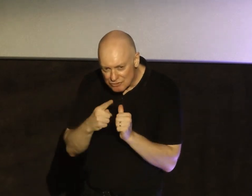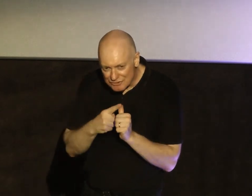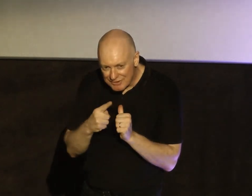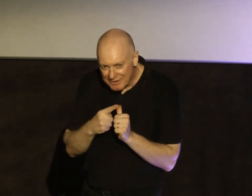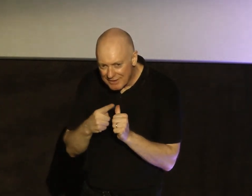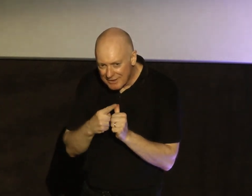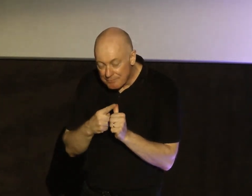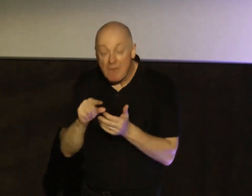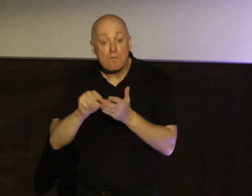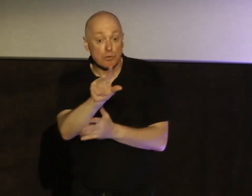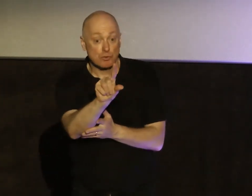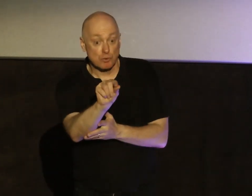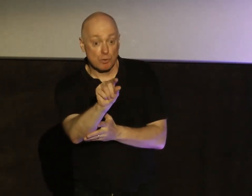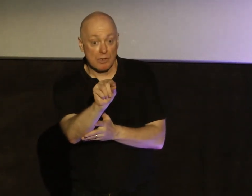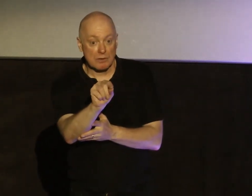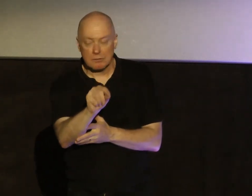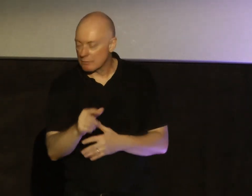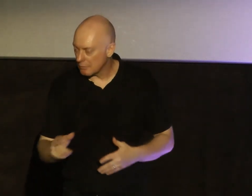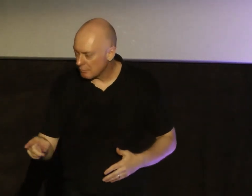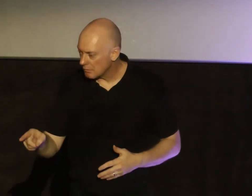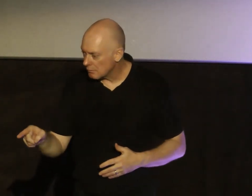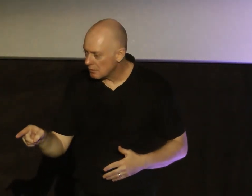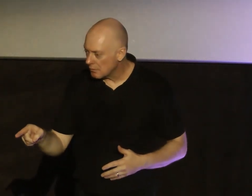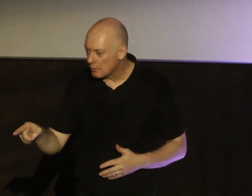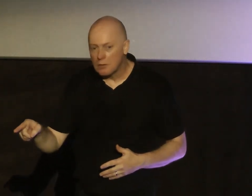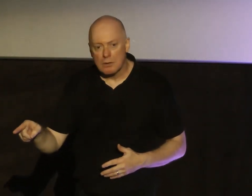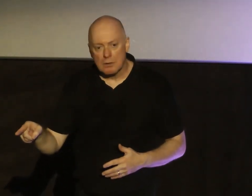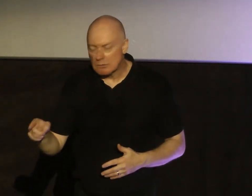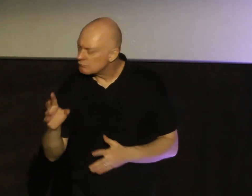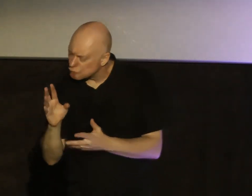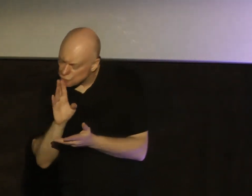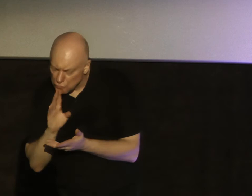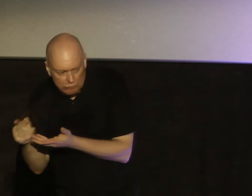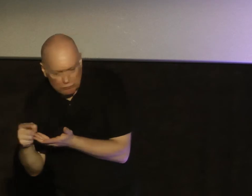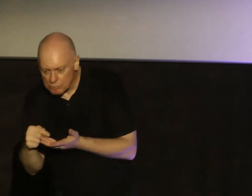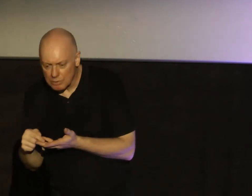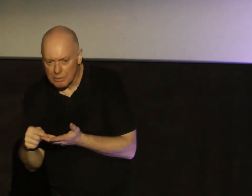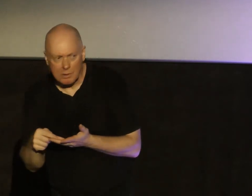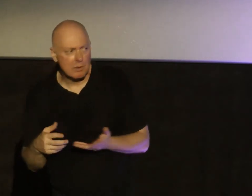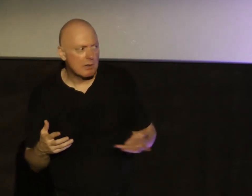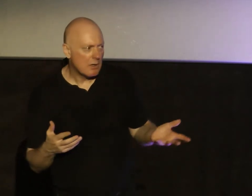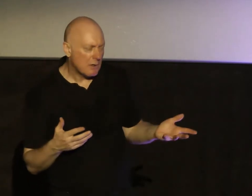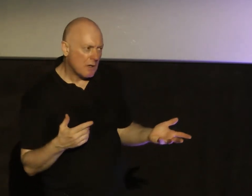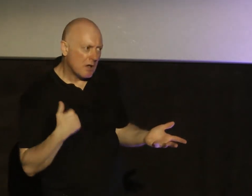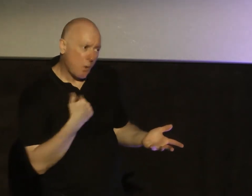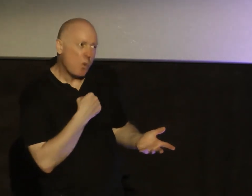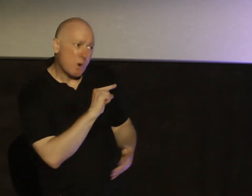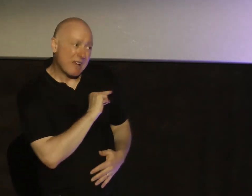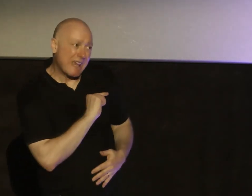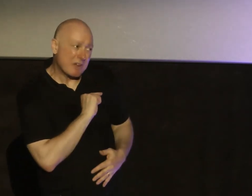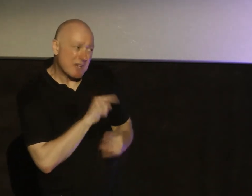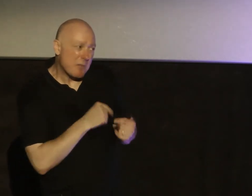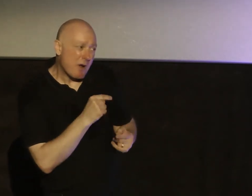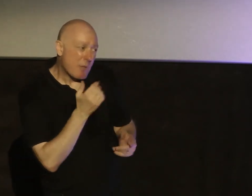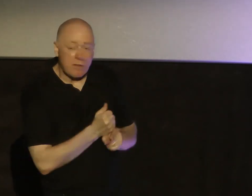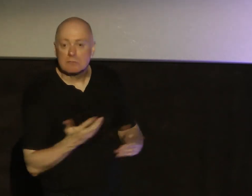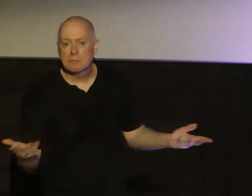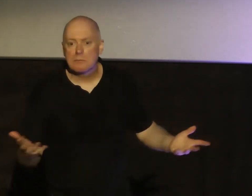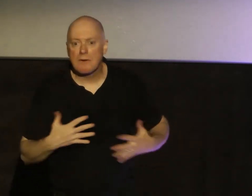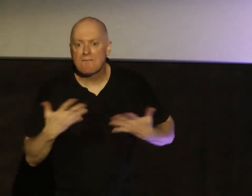Verse 20 says, they did so. Then they said to one another, in truth, we are guilty concerning our brother. Notice the guilt now. Notice